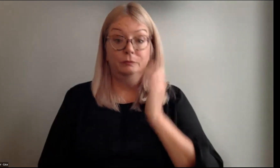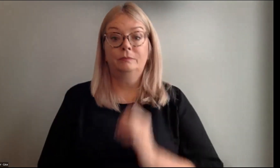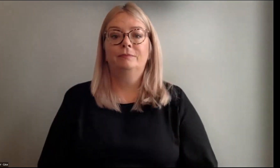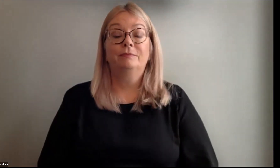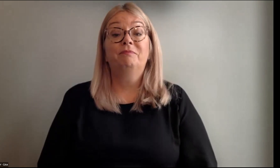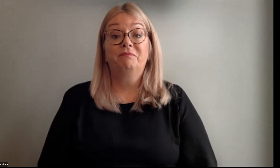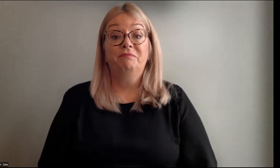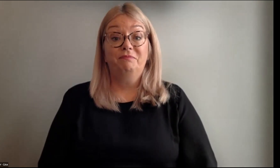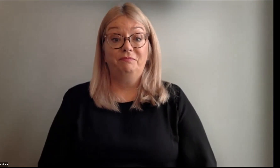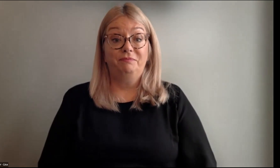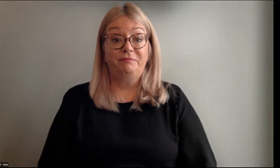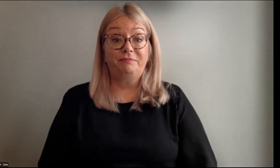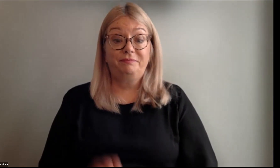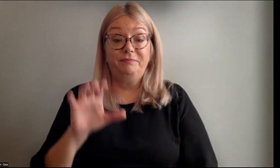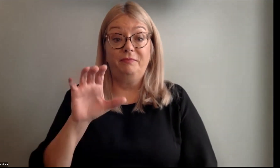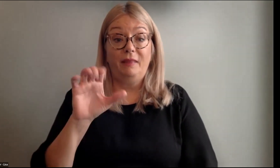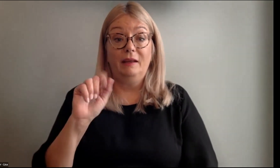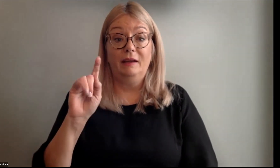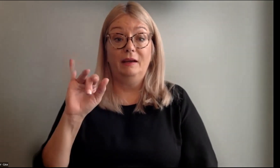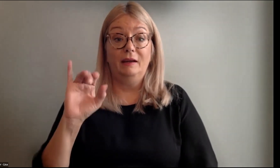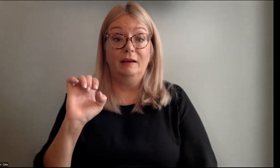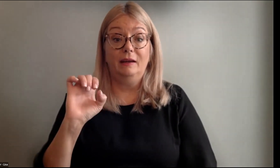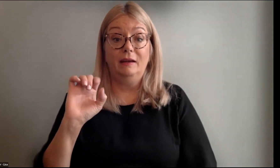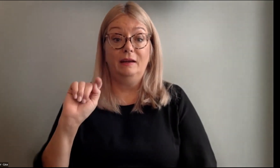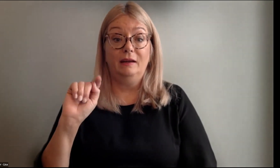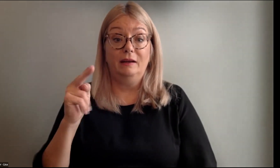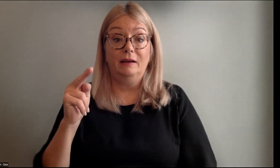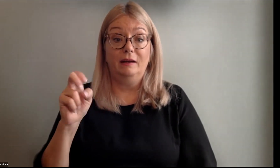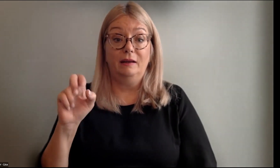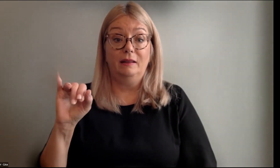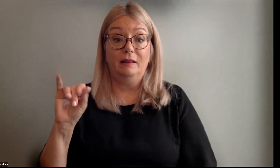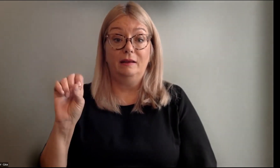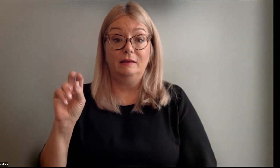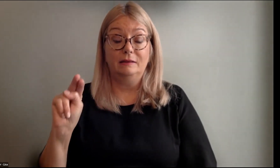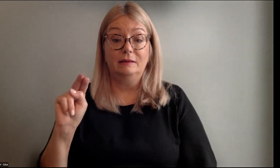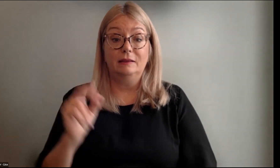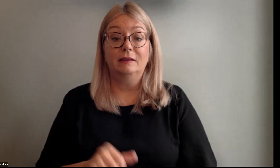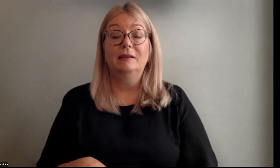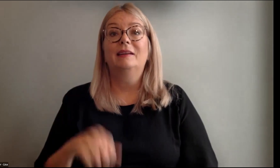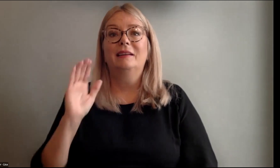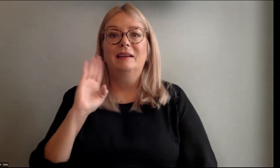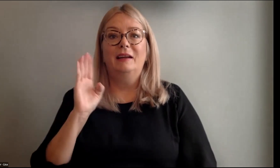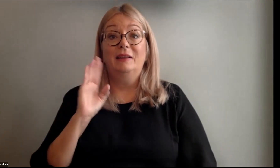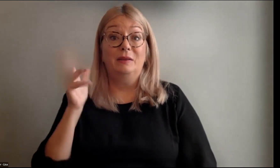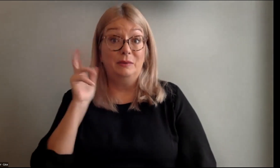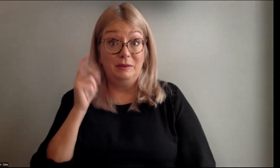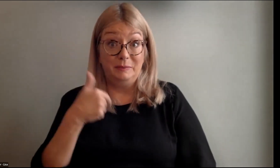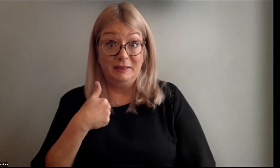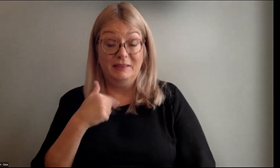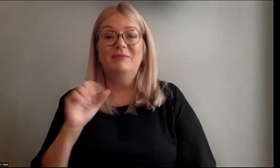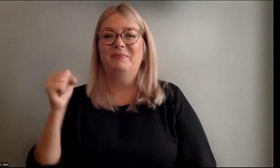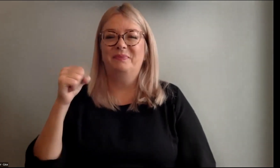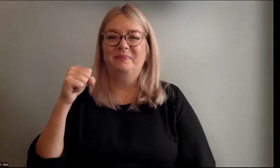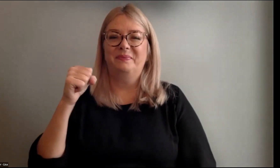Okay, it looks like Katie Thiessen has your hands up. Go ahead, Katie. Yeah, hi, can you all hear me?